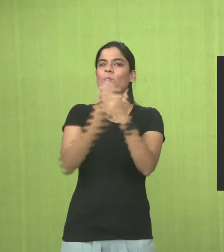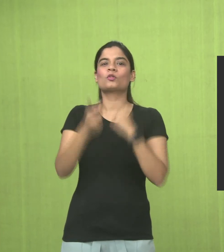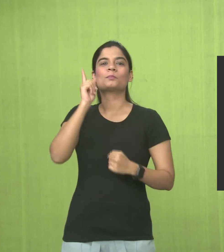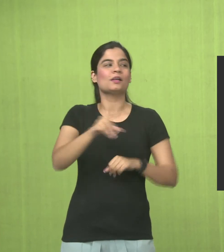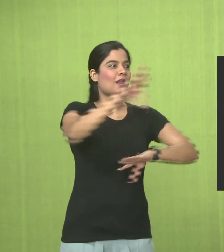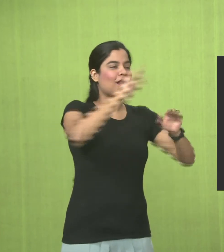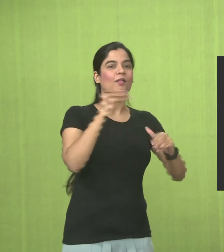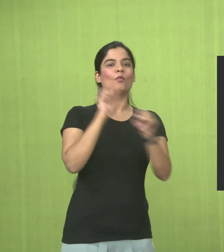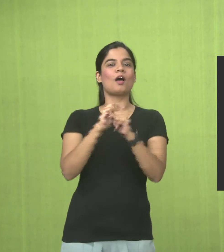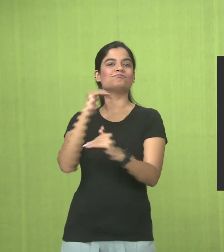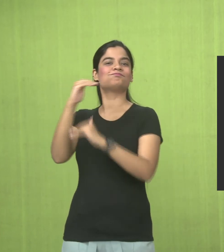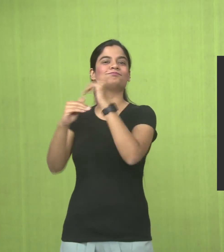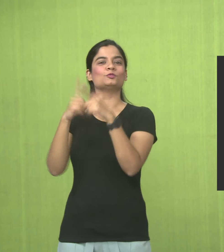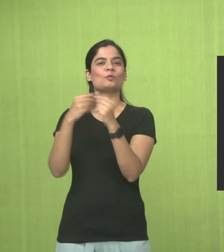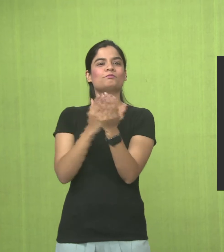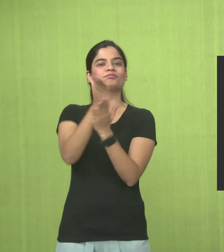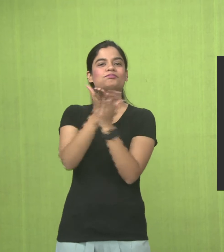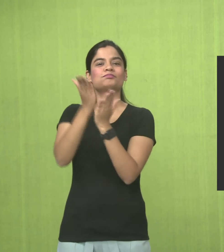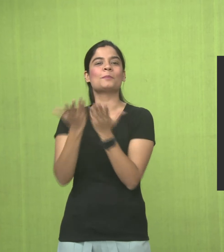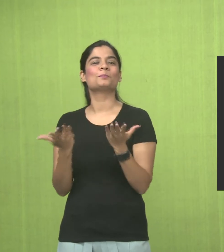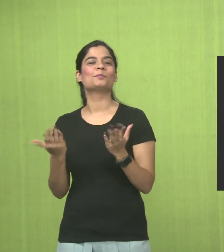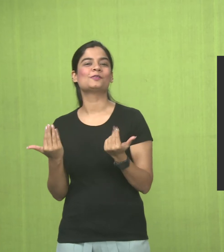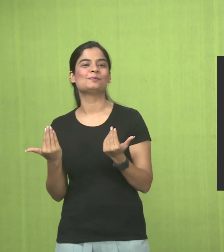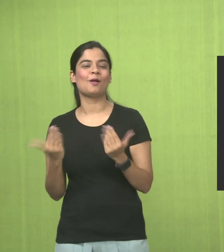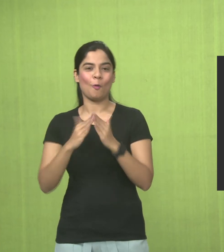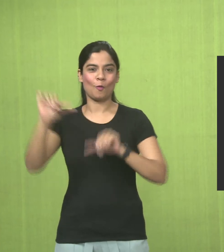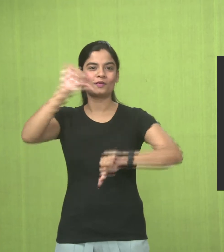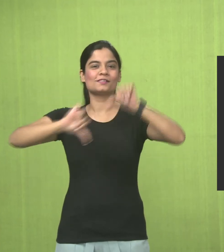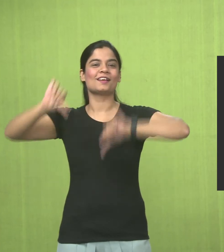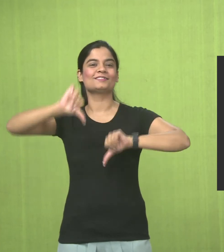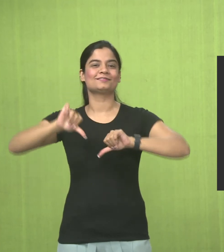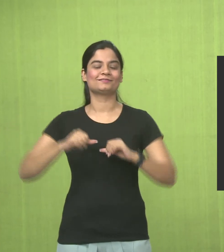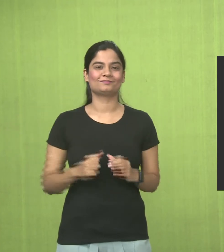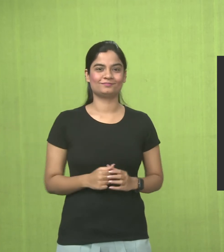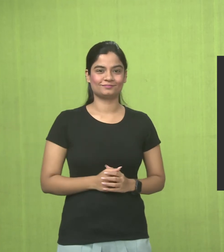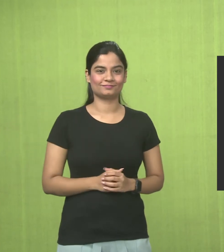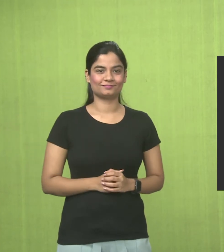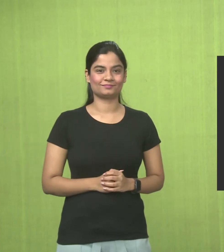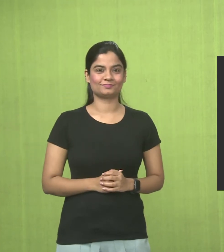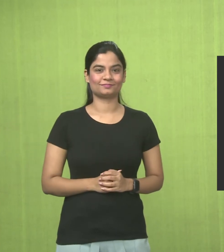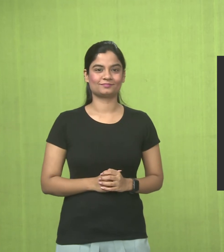professional spaces now. Men and women both are working at home as well as outside.